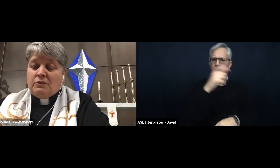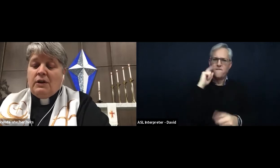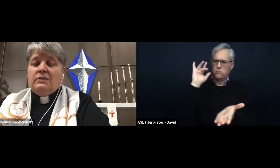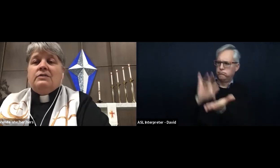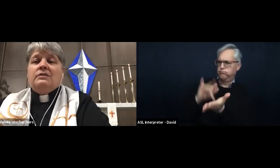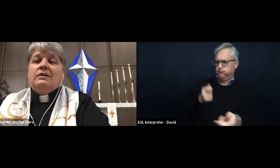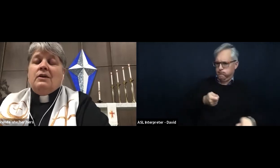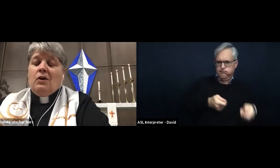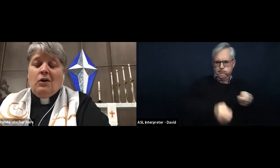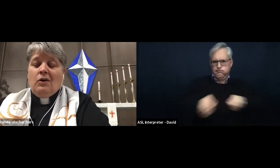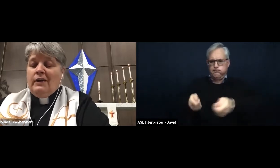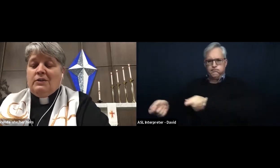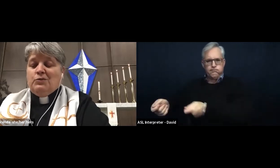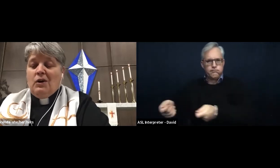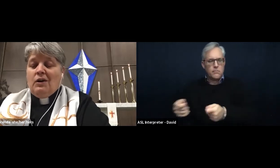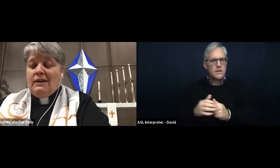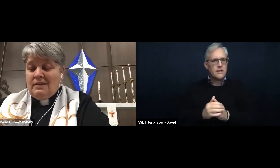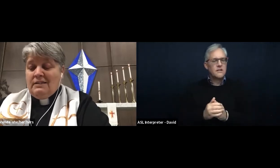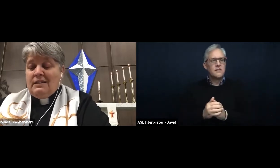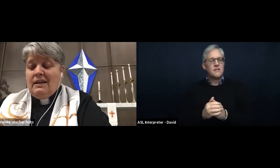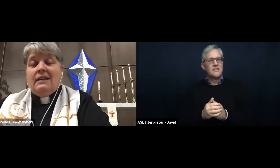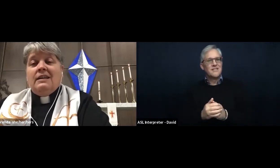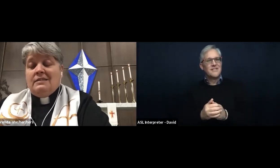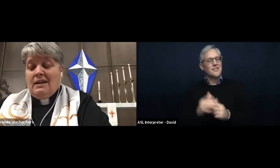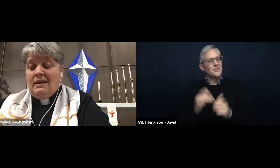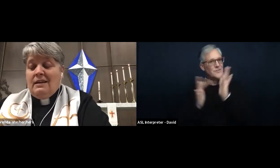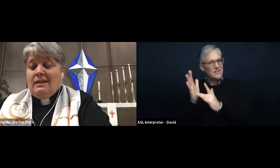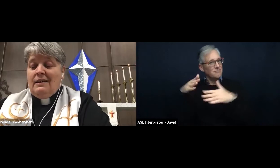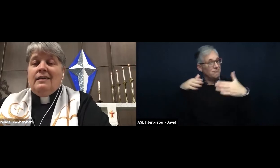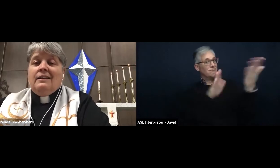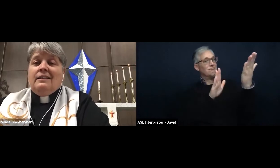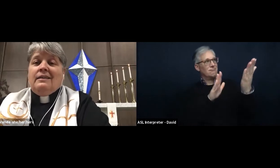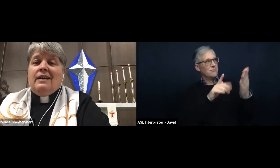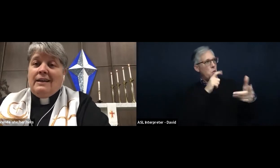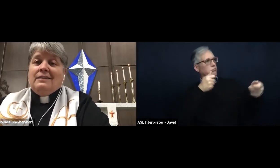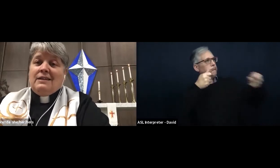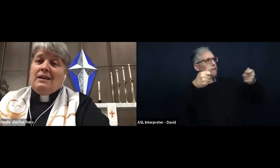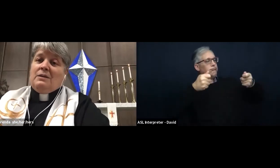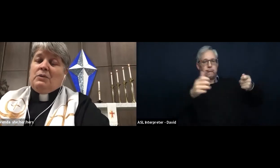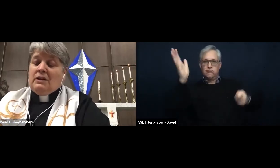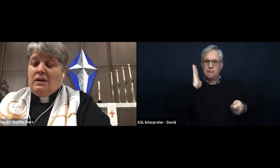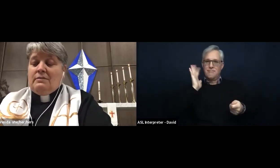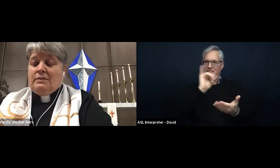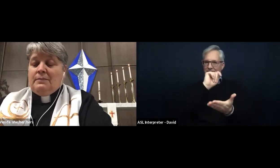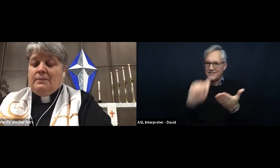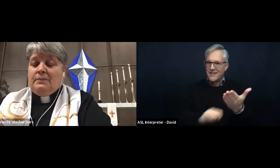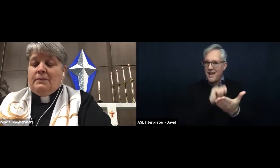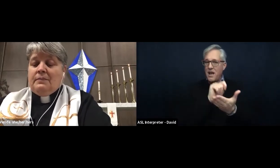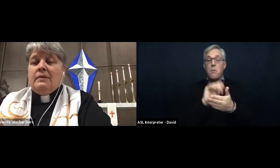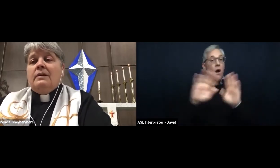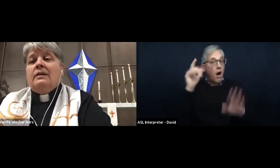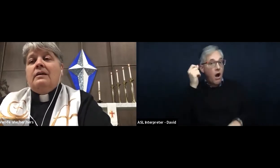Jesus confronts all that is wrong in this day, in his day, and his time with love.